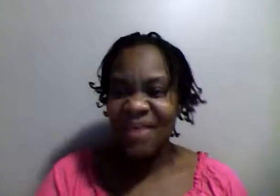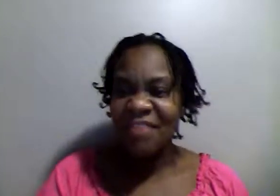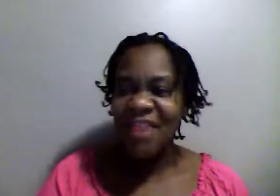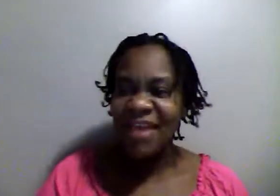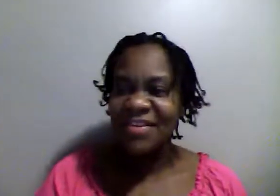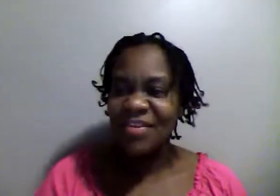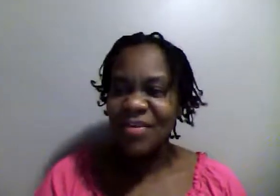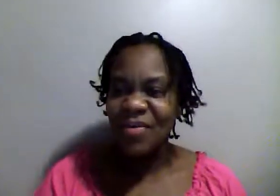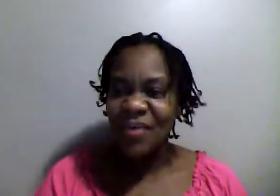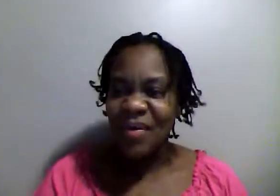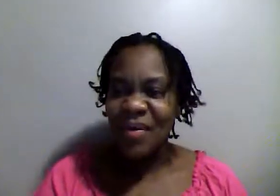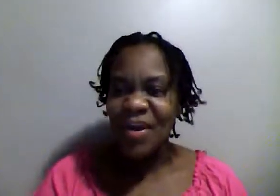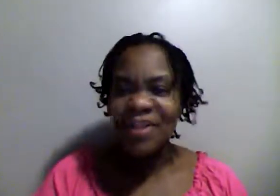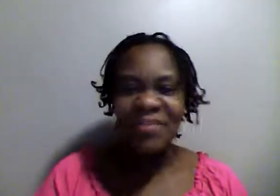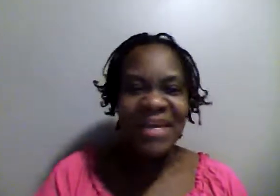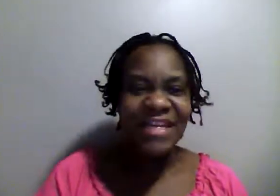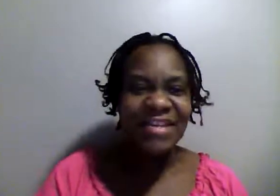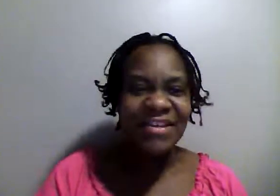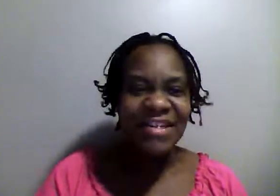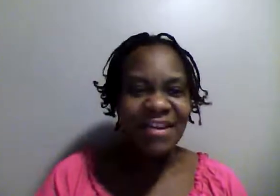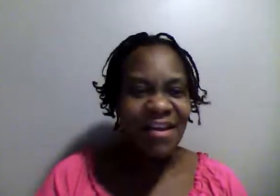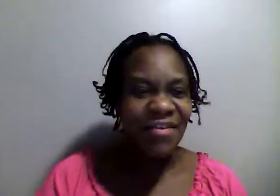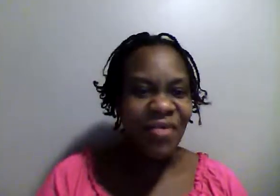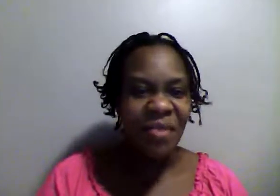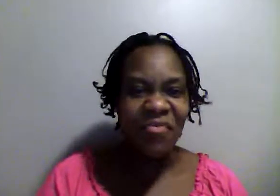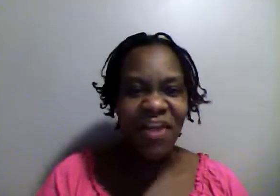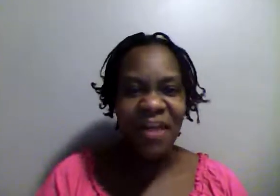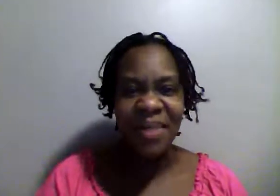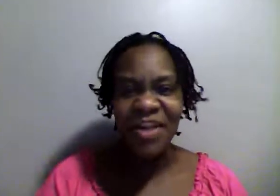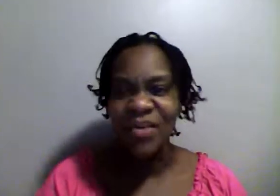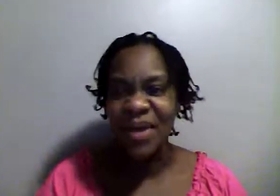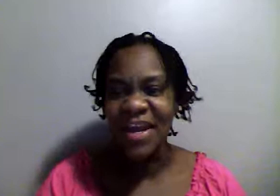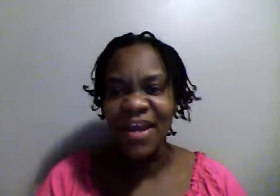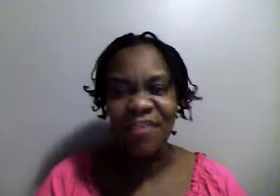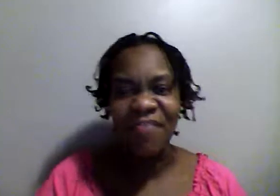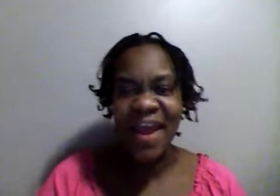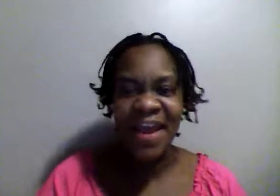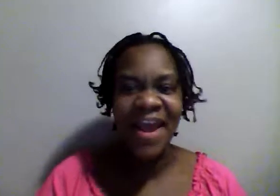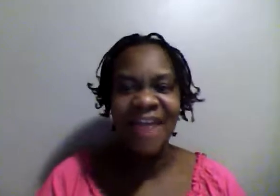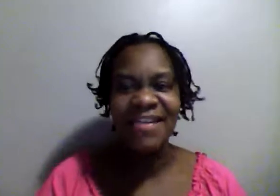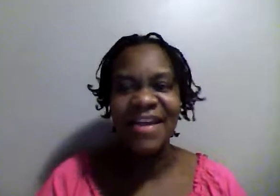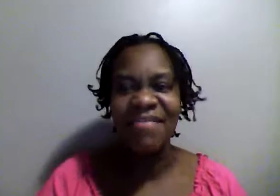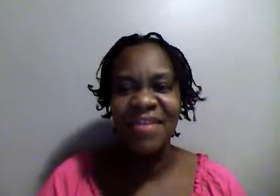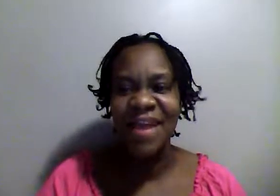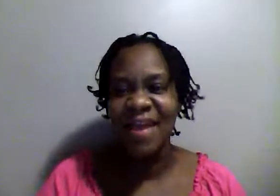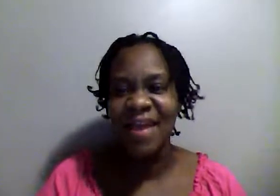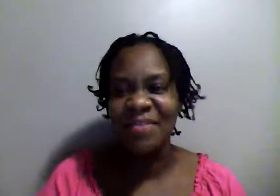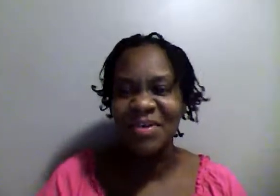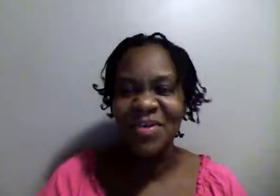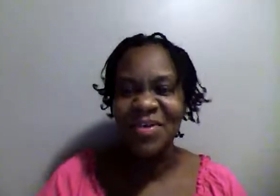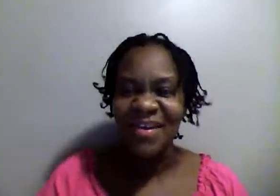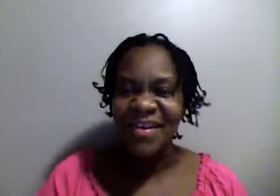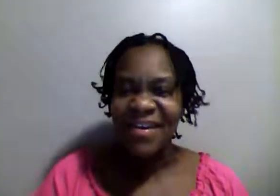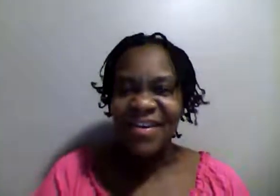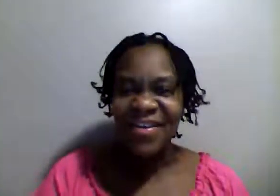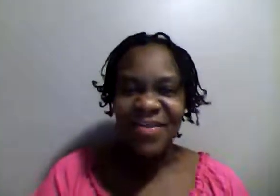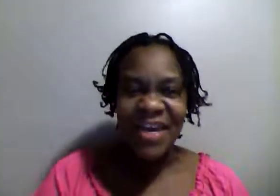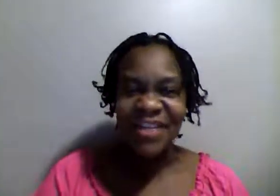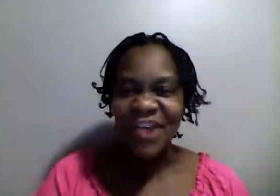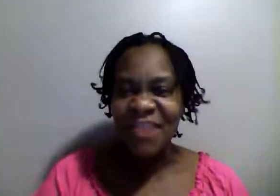Right, so we're going to be discussing another worm farming Q&A on Friday at 11 a.m. So you can join me